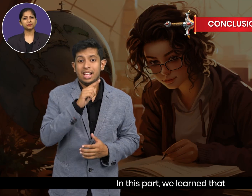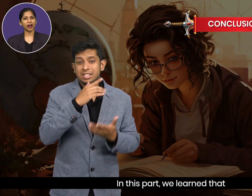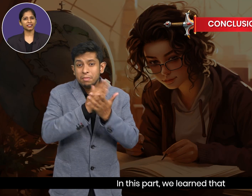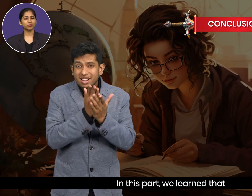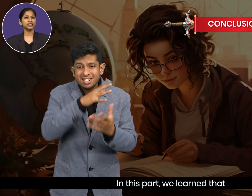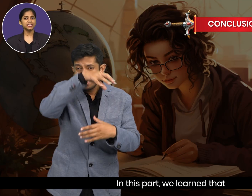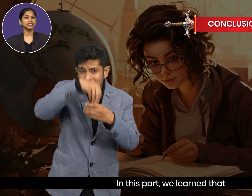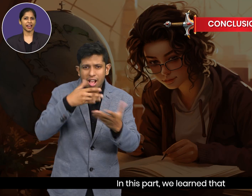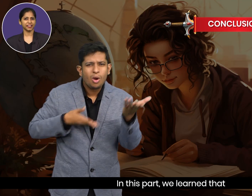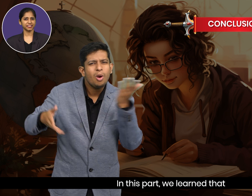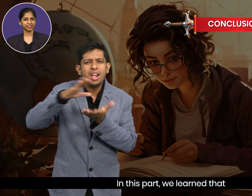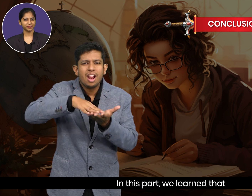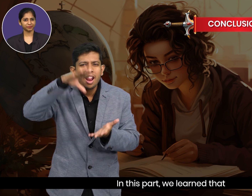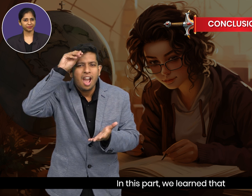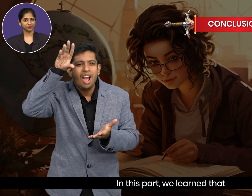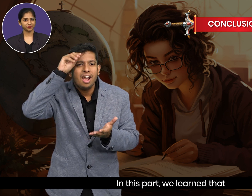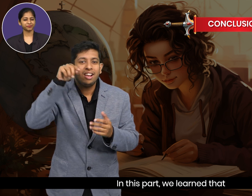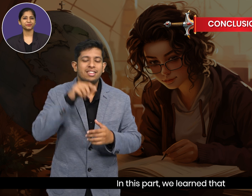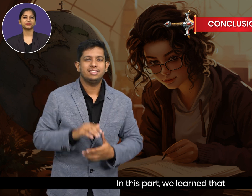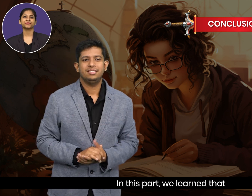In this part, we learned that